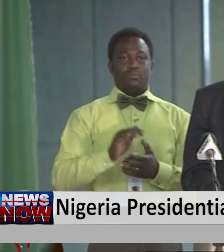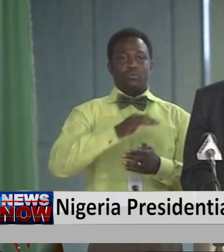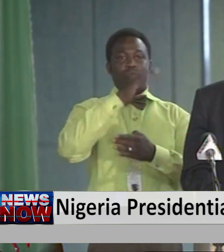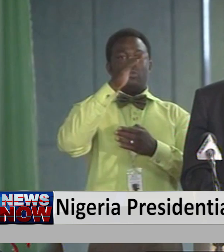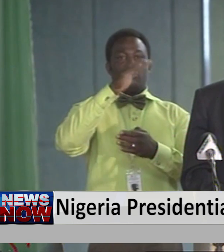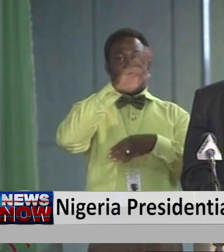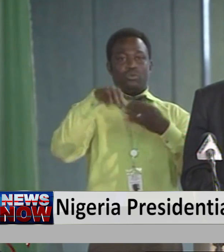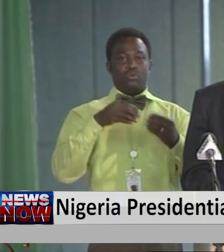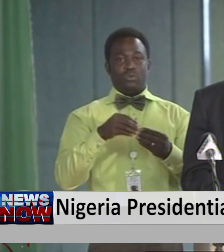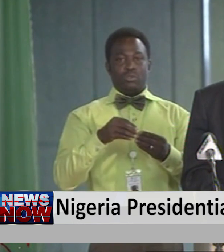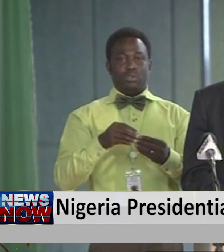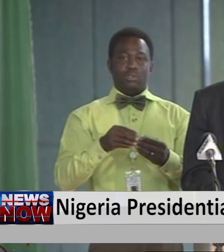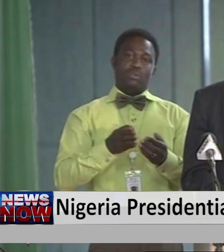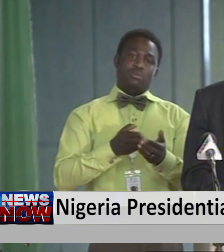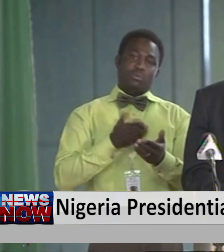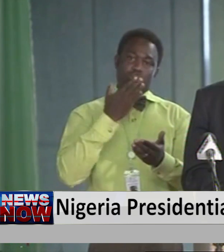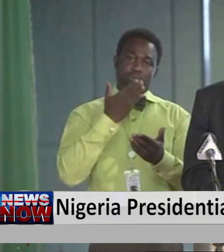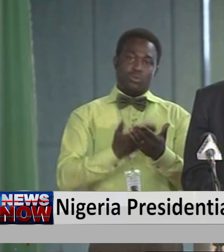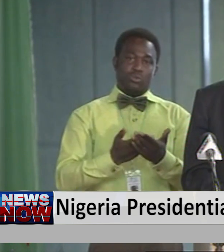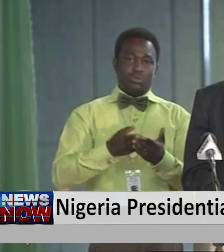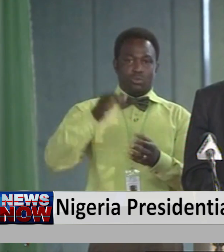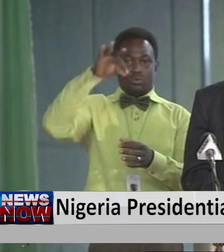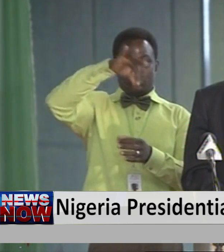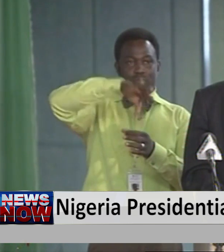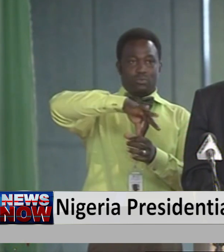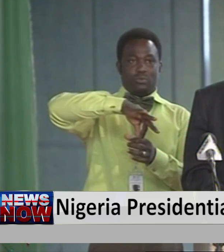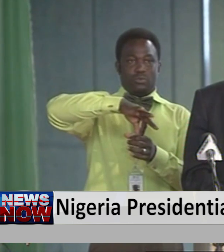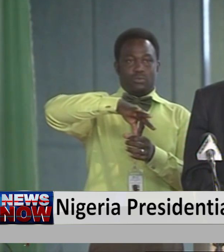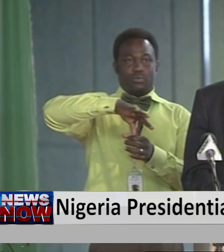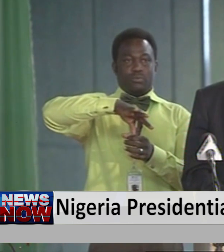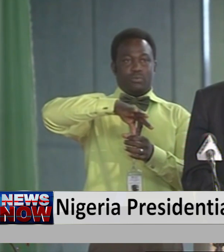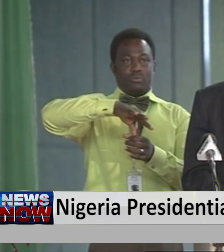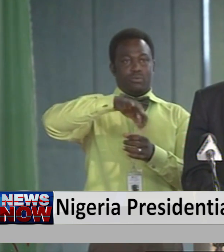Total valid votes